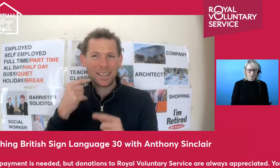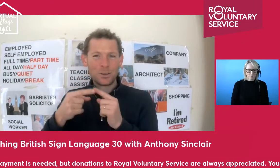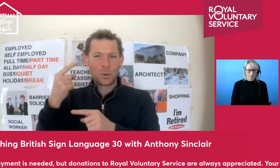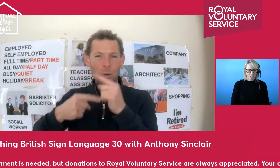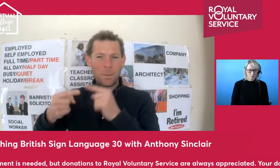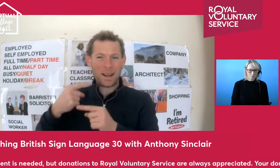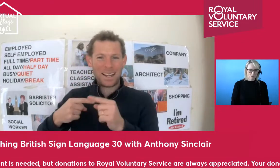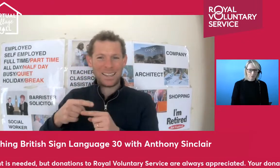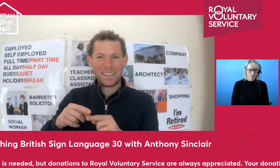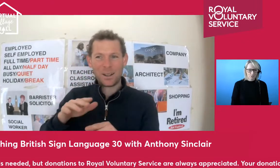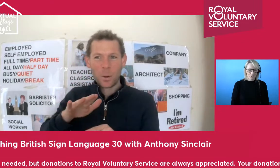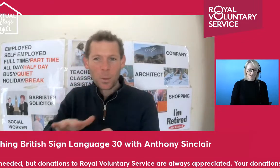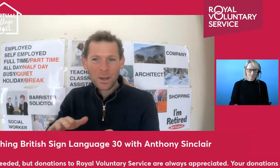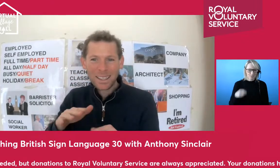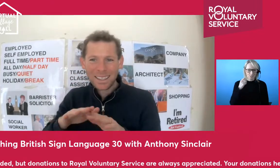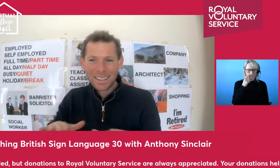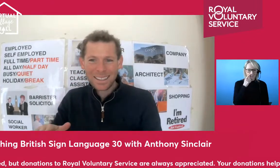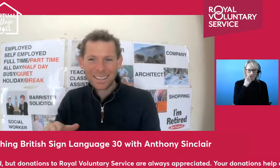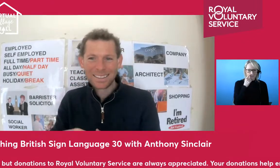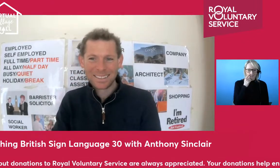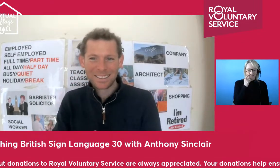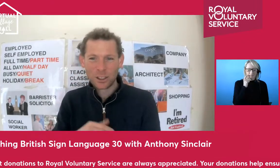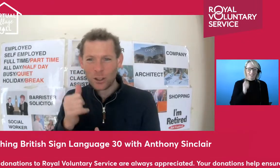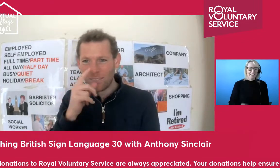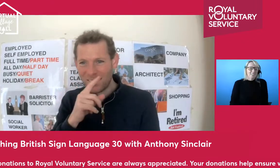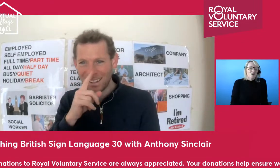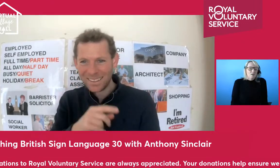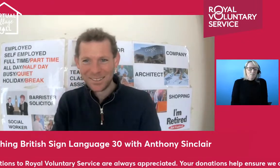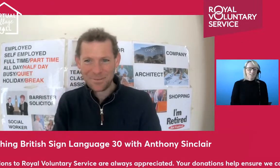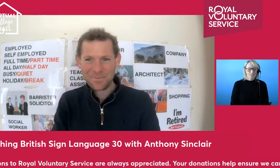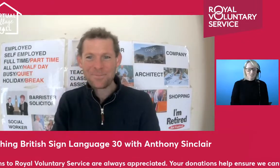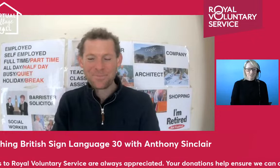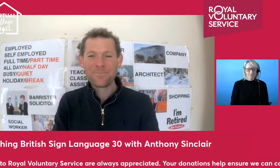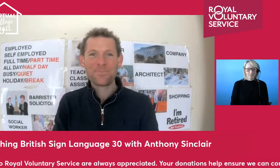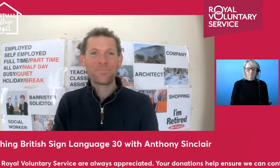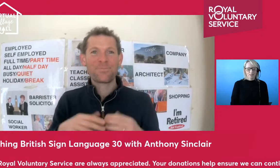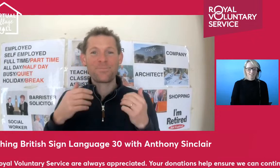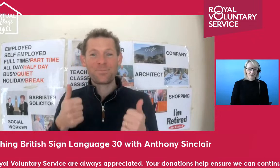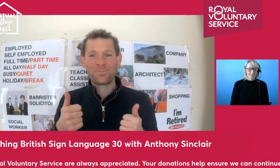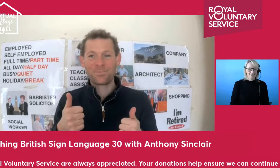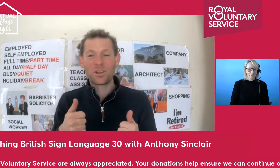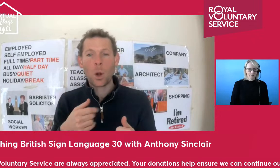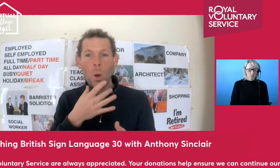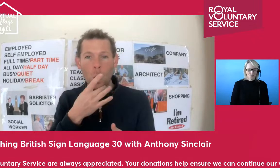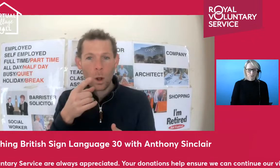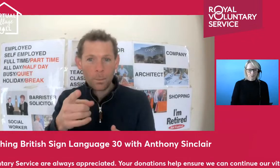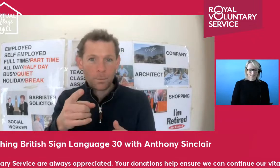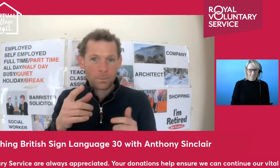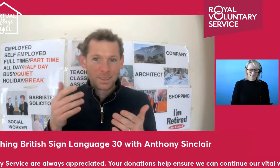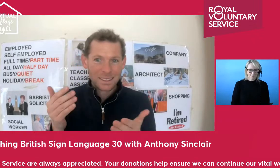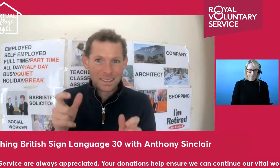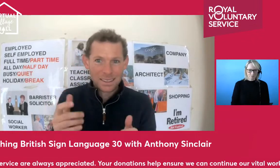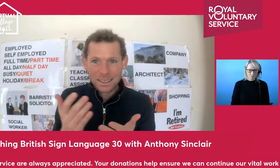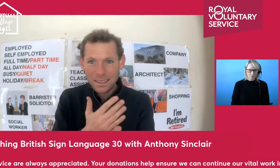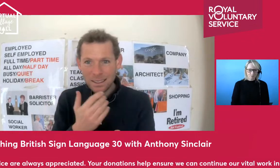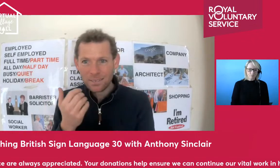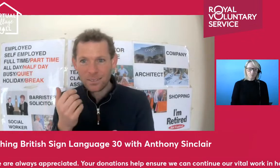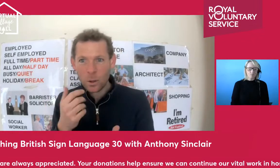and having a really good, fun journey to school. It is lovely just to be a child again when there's snow, isn't